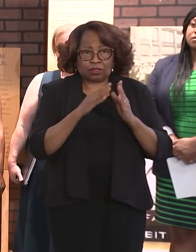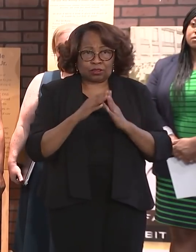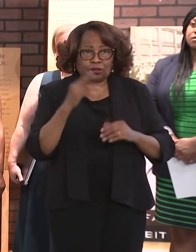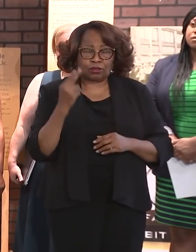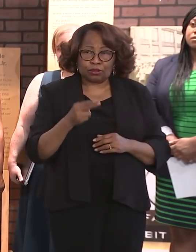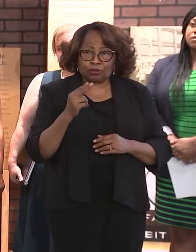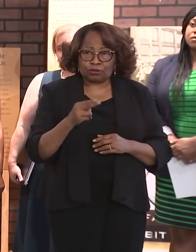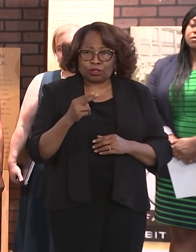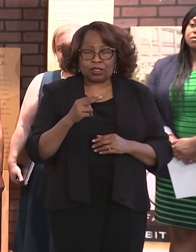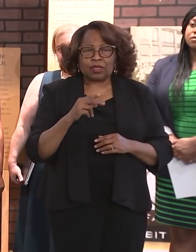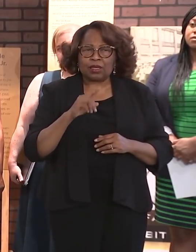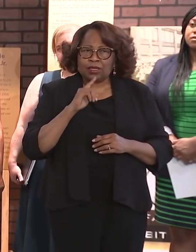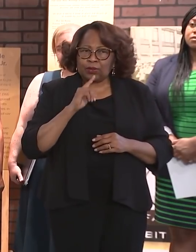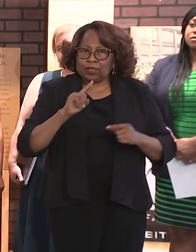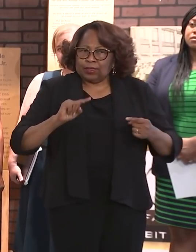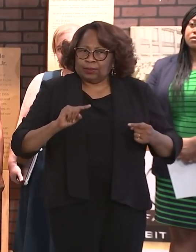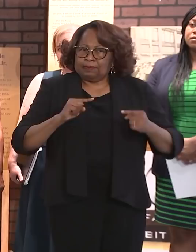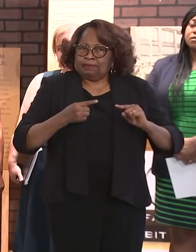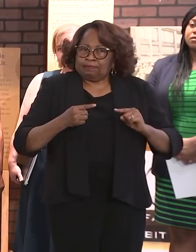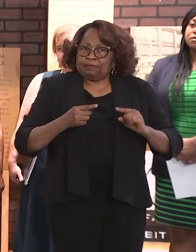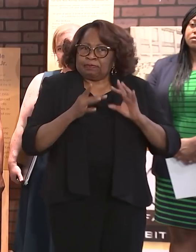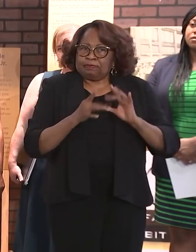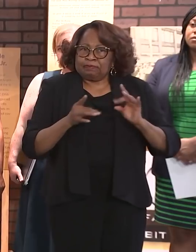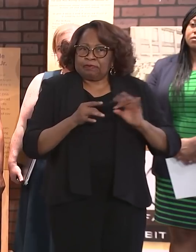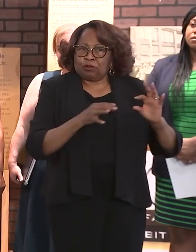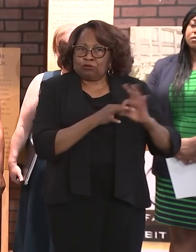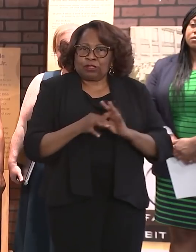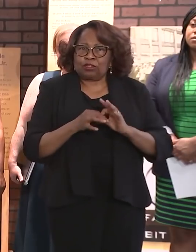history and painful legacy around systemic racism.